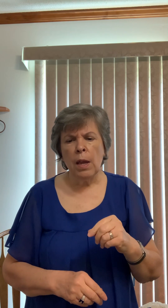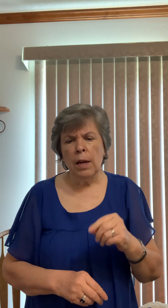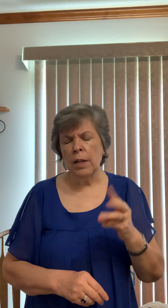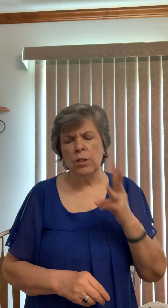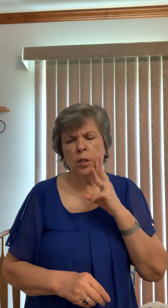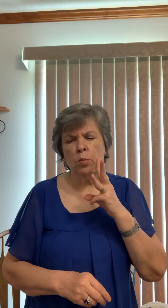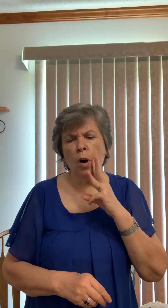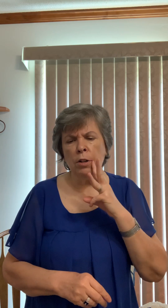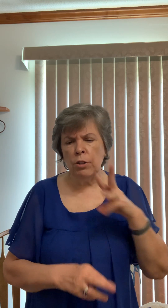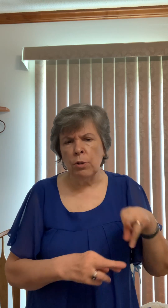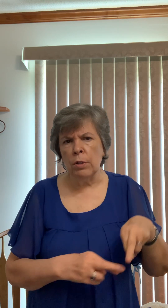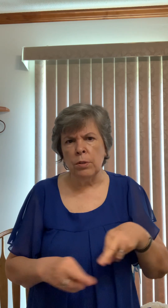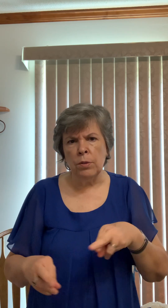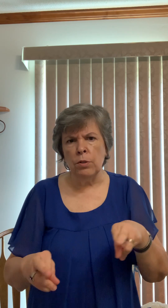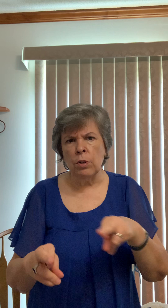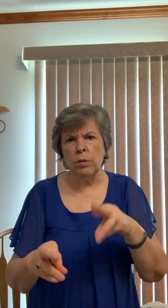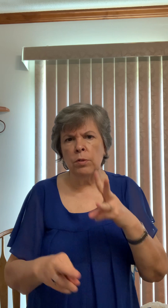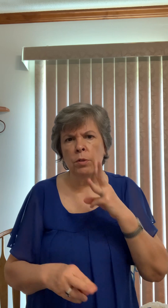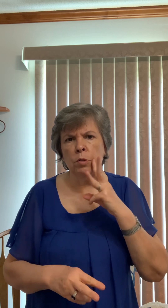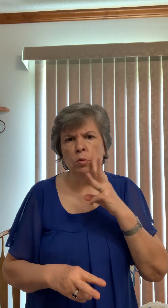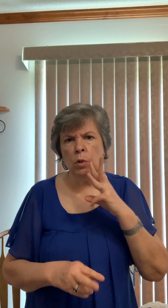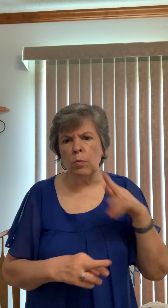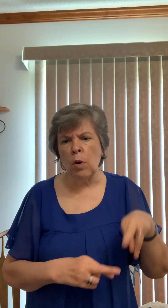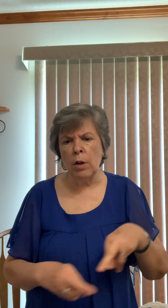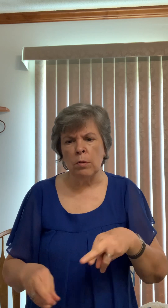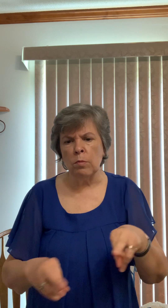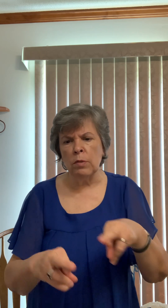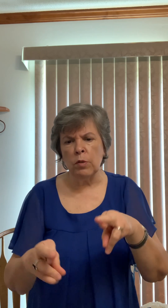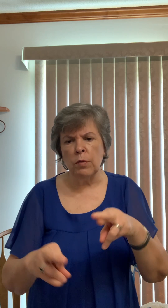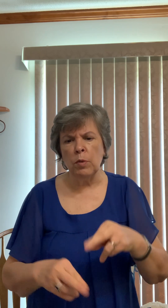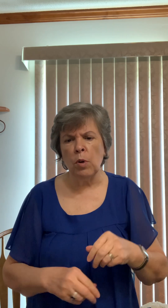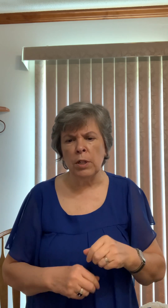I just did water. You could do a water river if you wanted to.